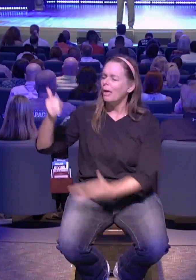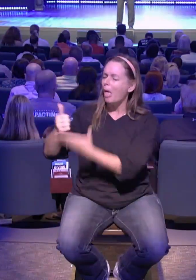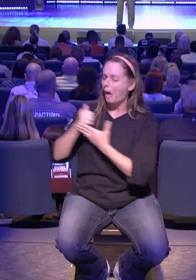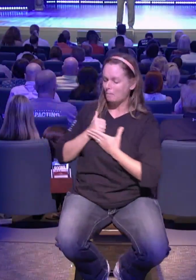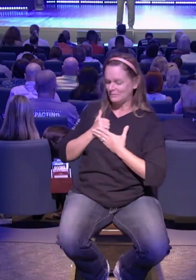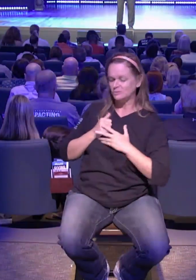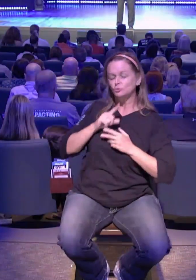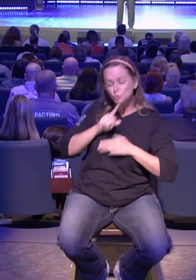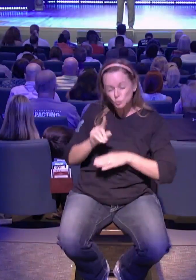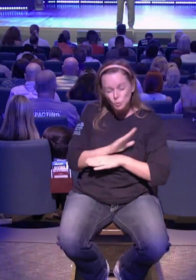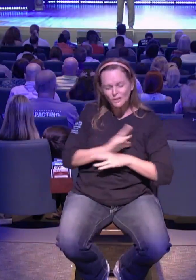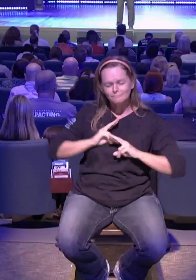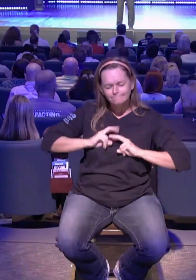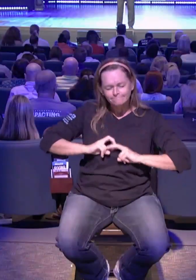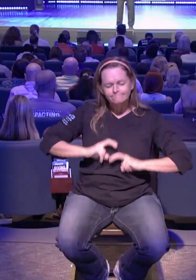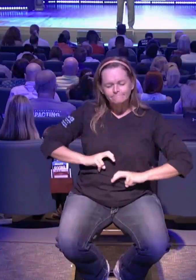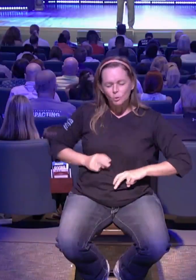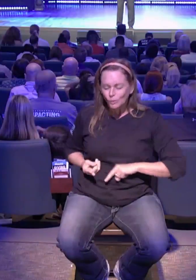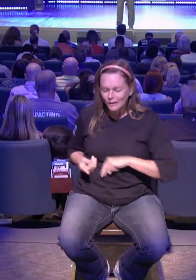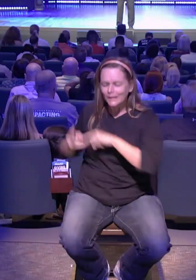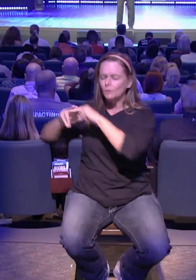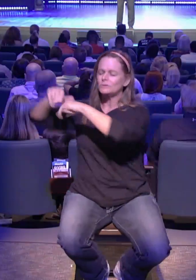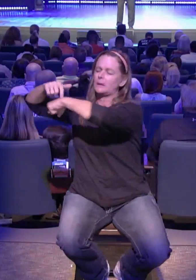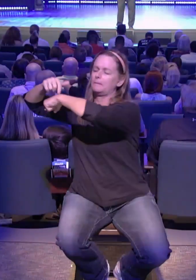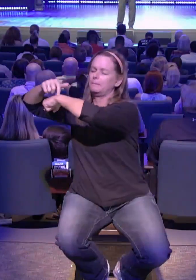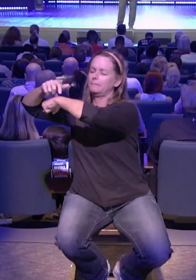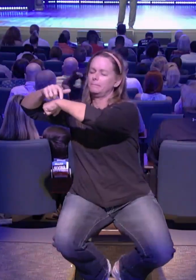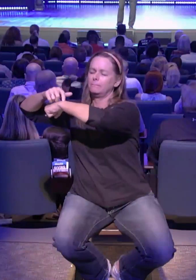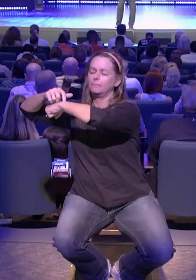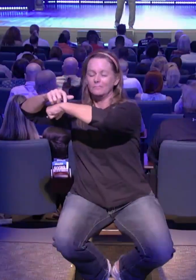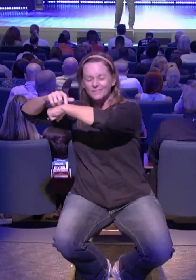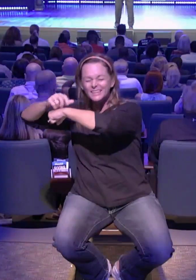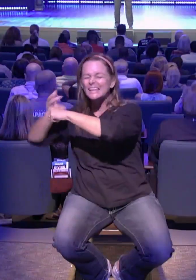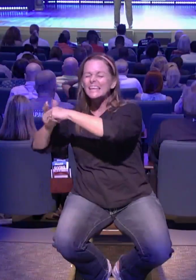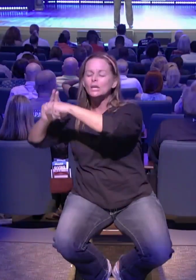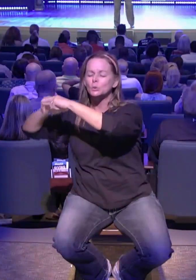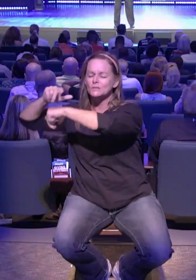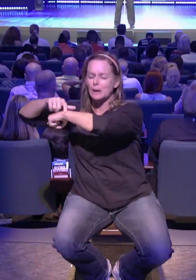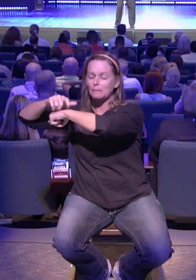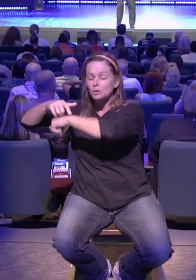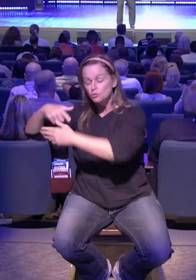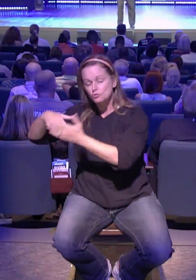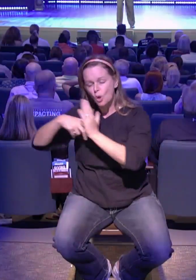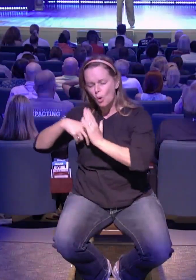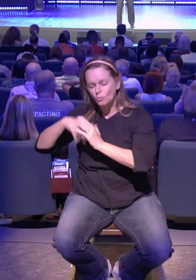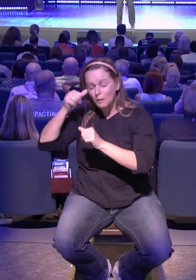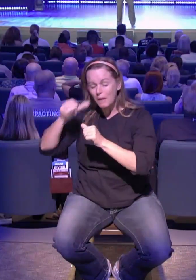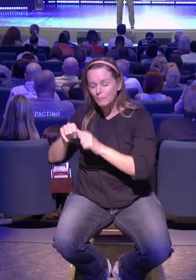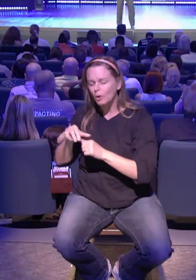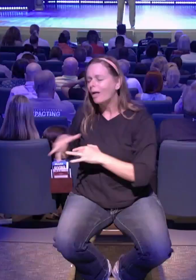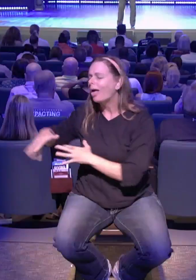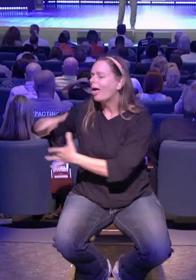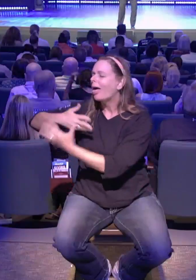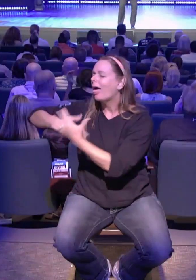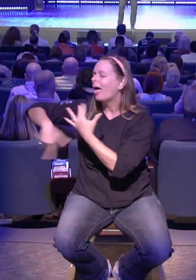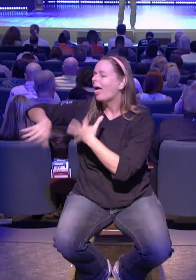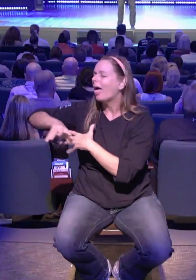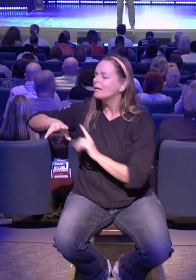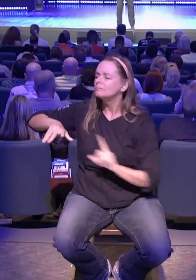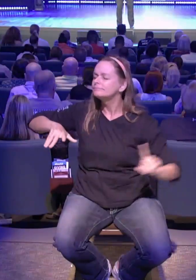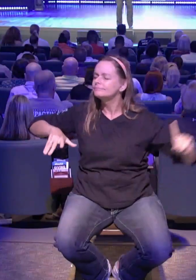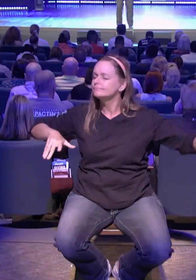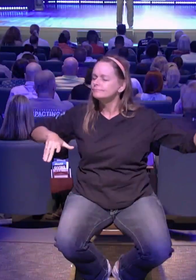Jesus, we need to spend more time with you. Jesus, you even modeled that for us. You would separate yourself from your own disciples,